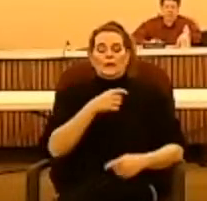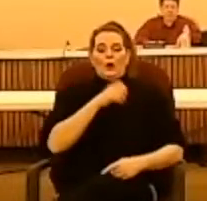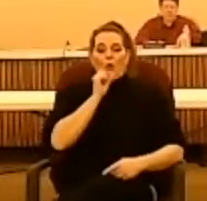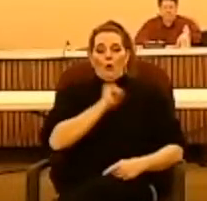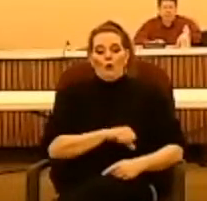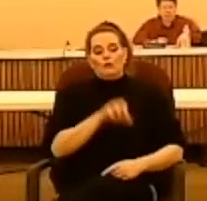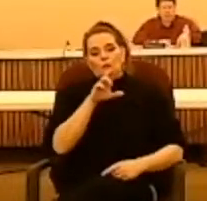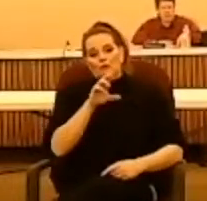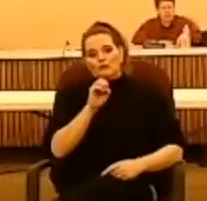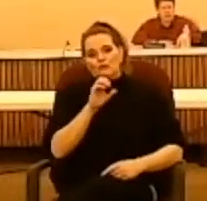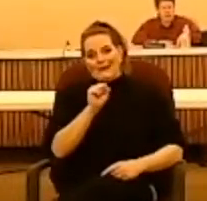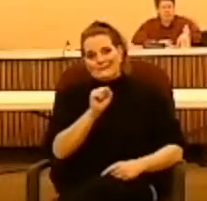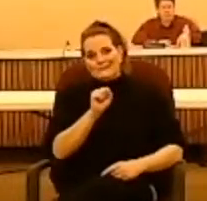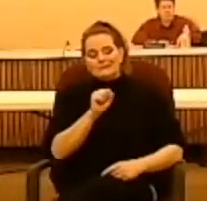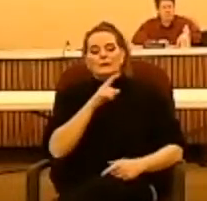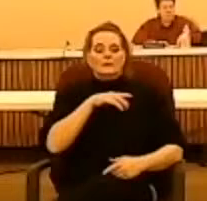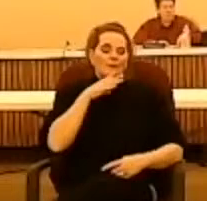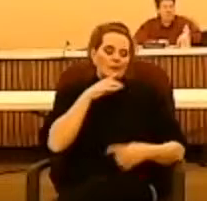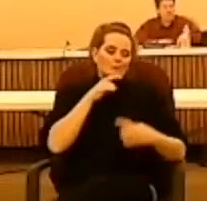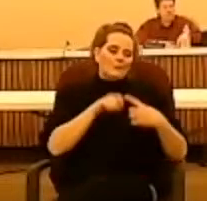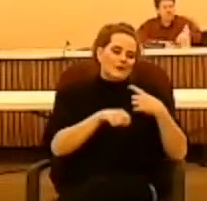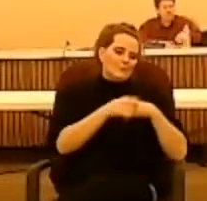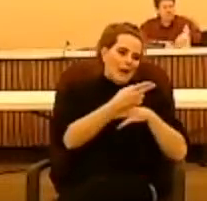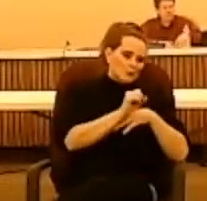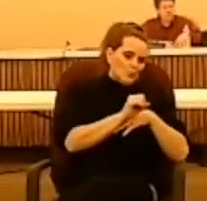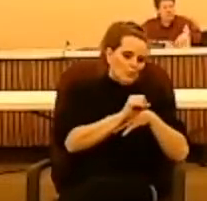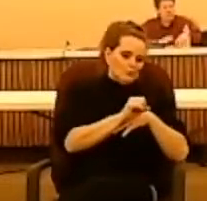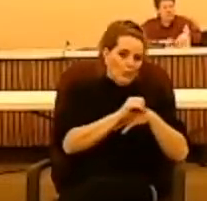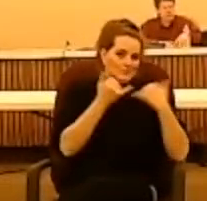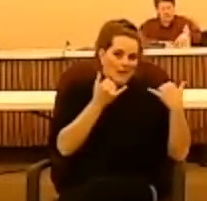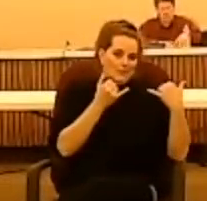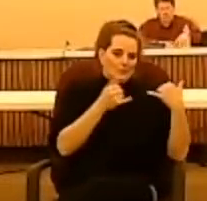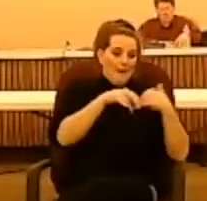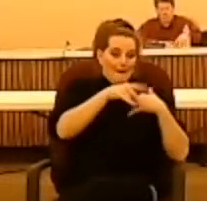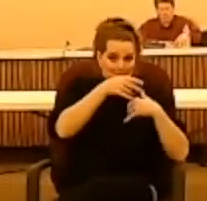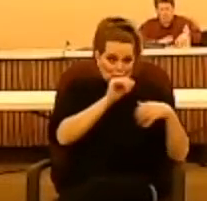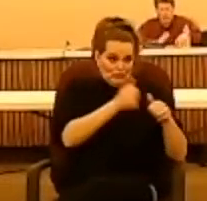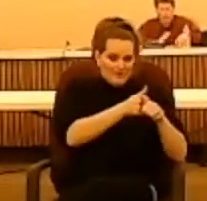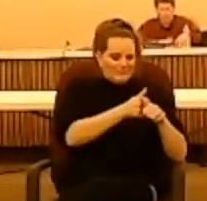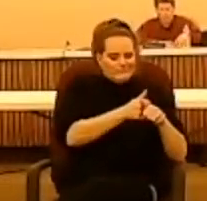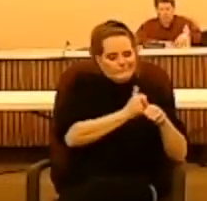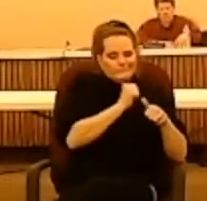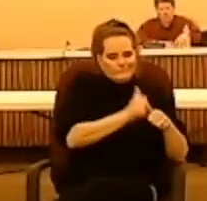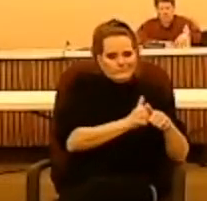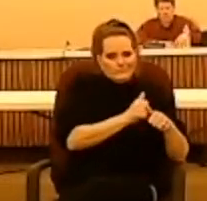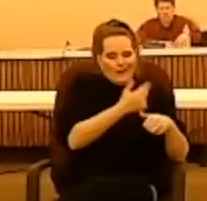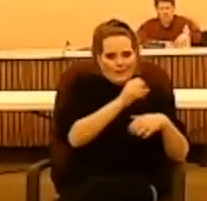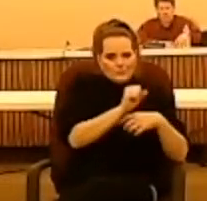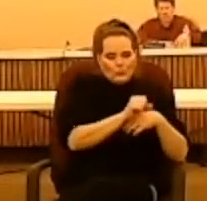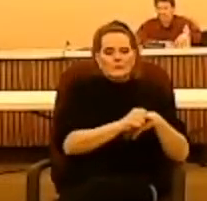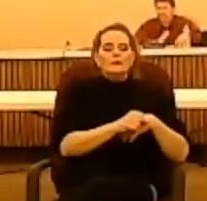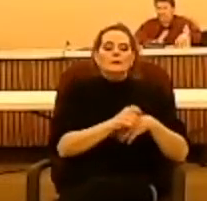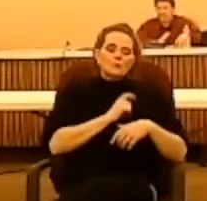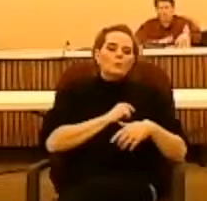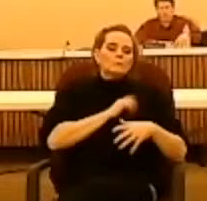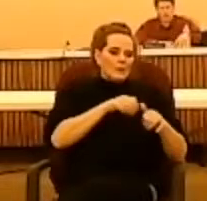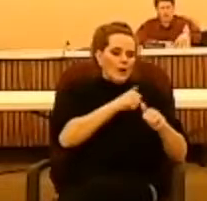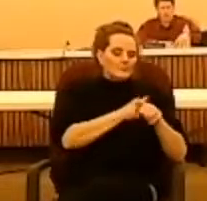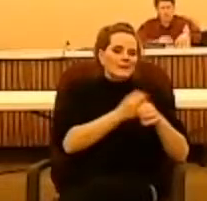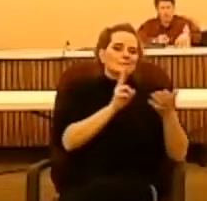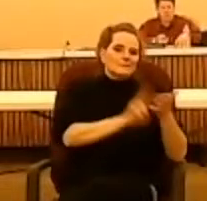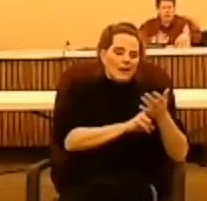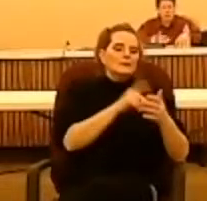resolution talked about him being in high school, which he's no longer in high school. He's at college. So we just updated it and signed it, and we're going to